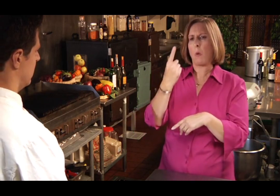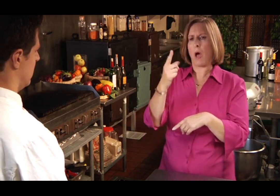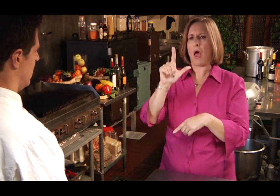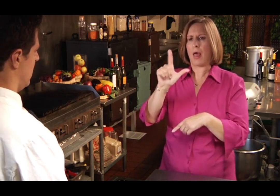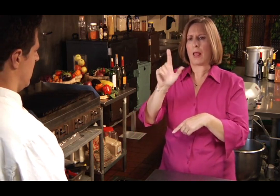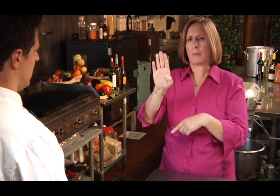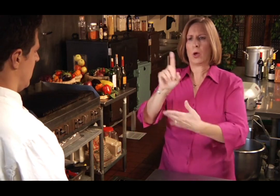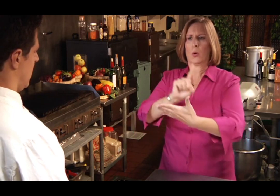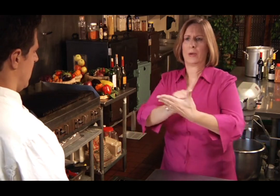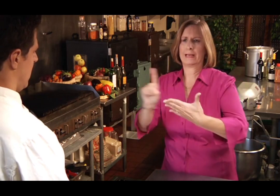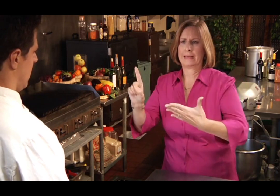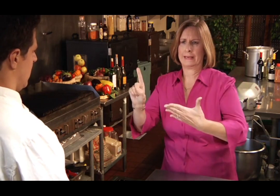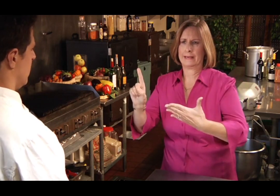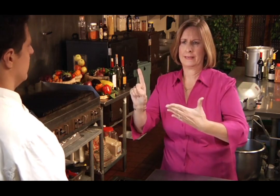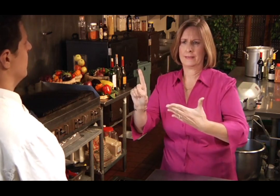per week.